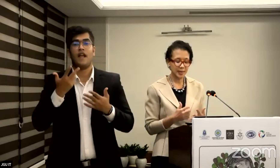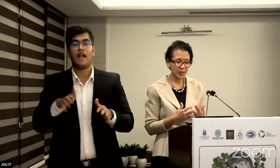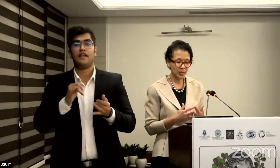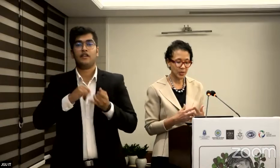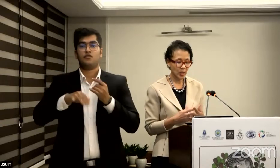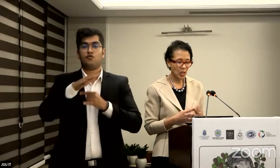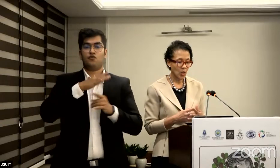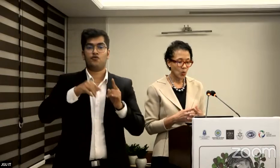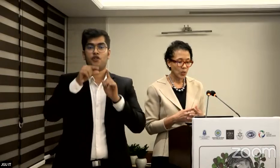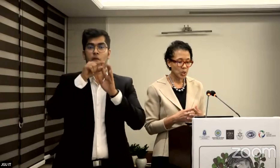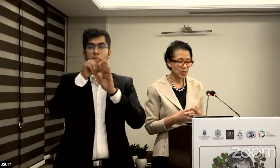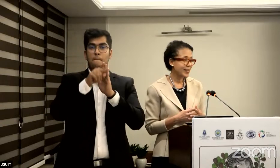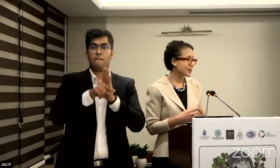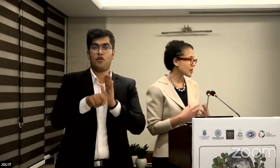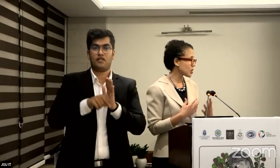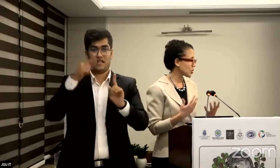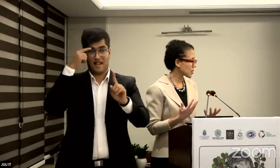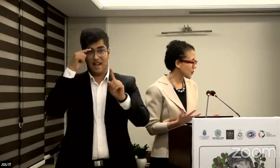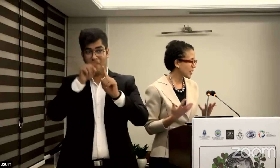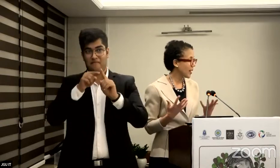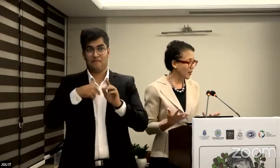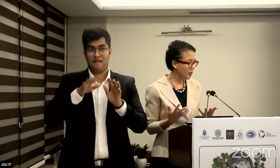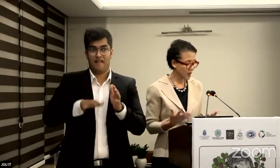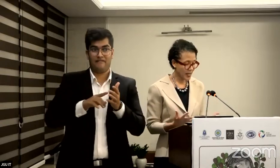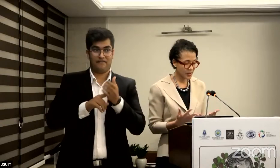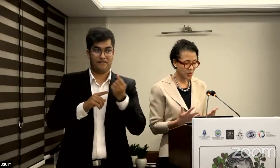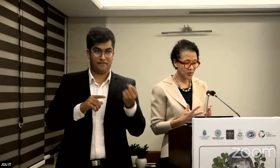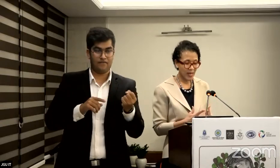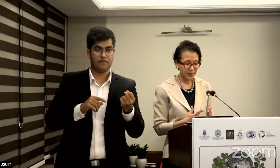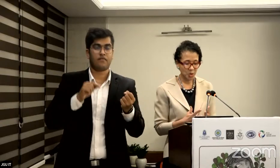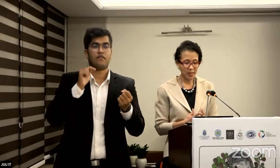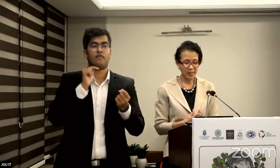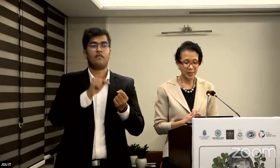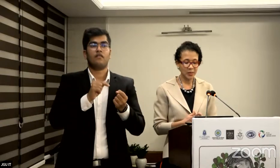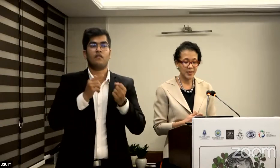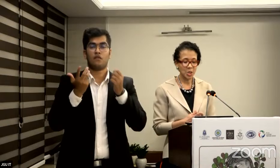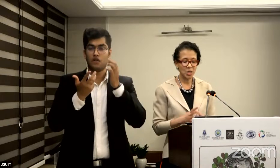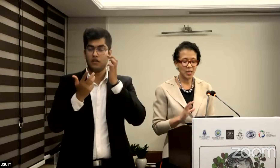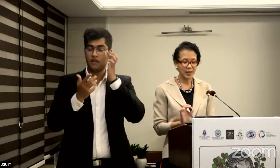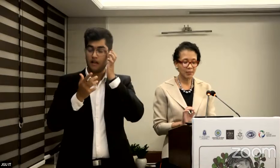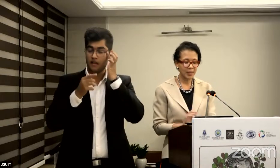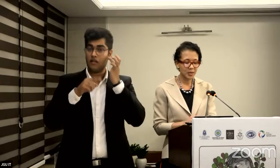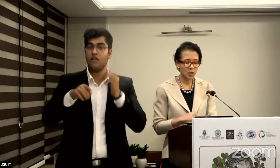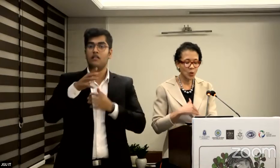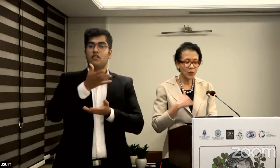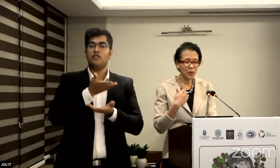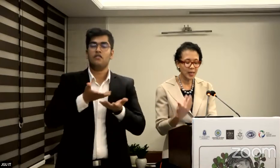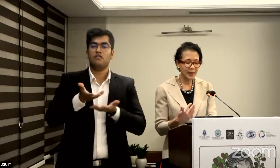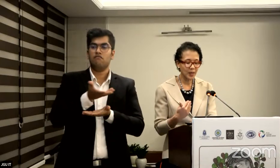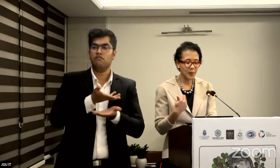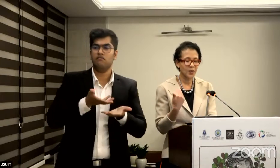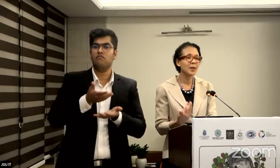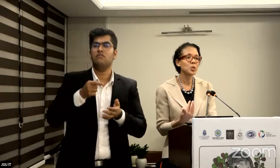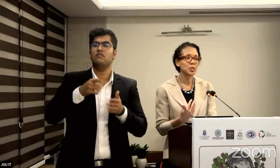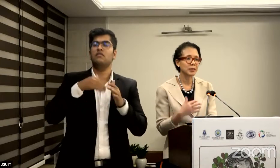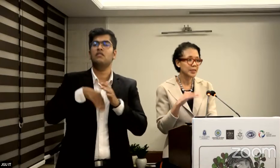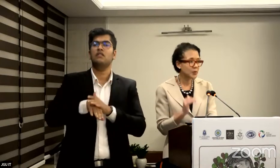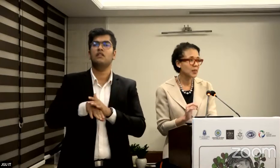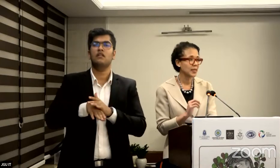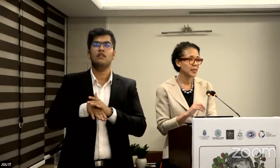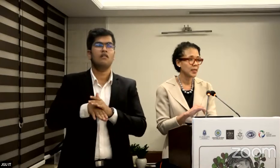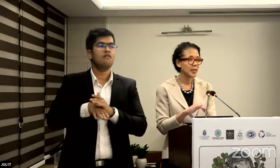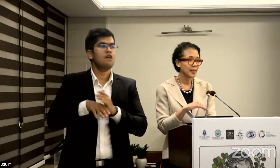is considered, which intends to do something other than to advance trade liberalization, it must overcome a